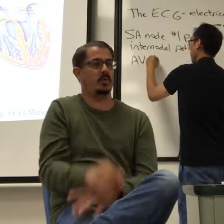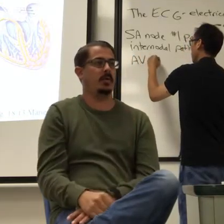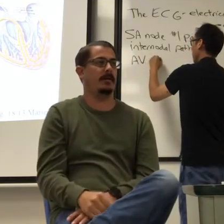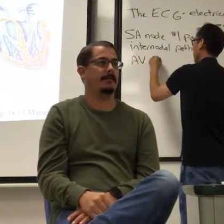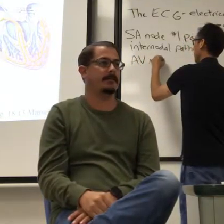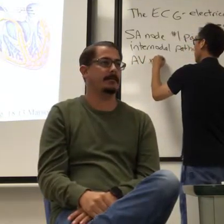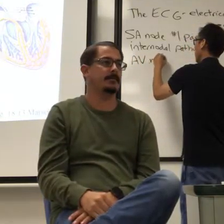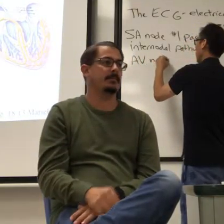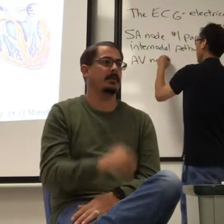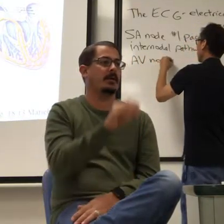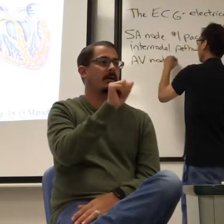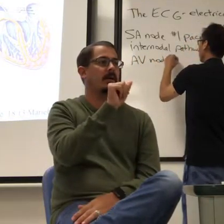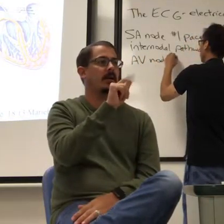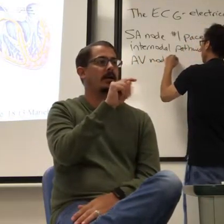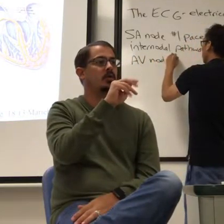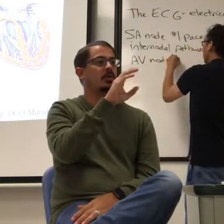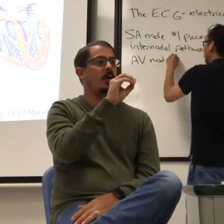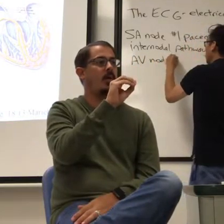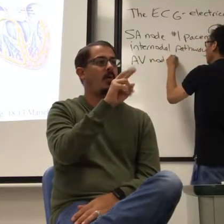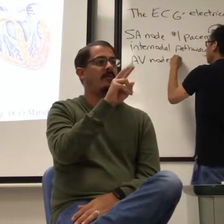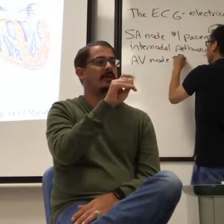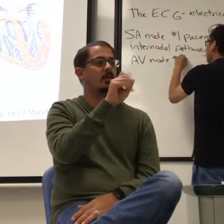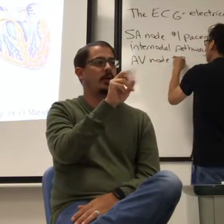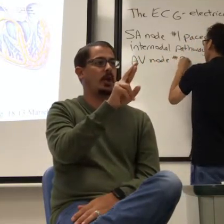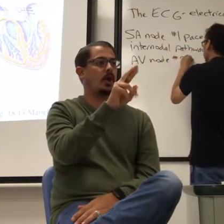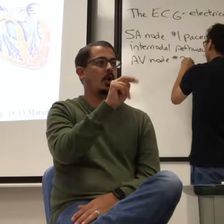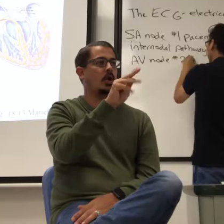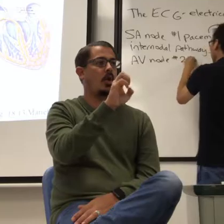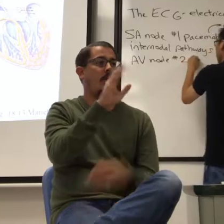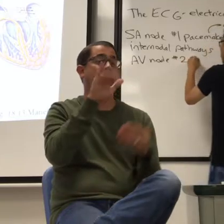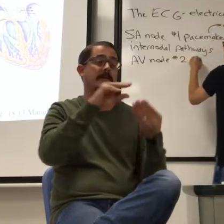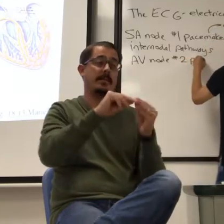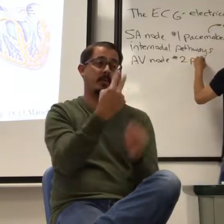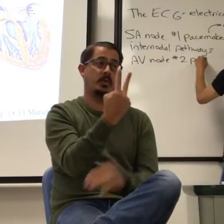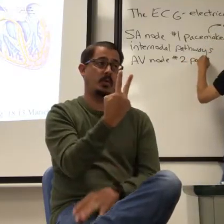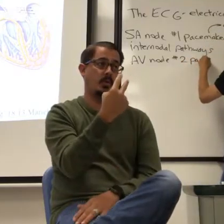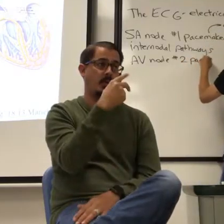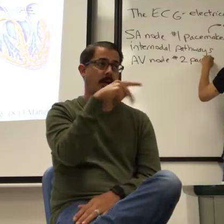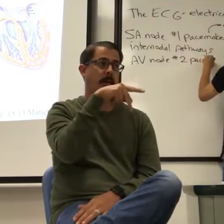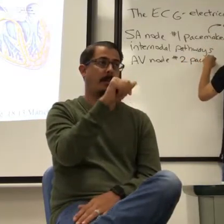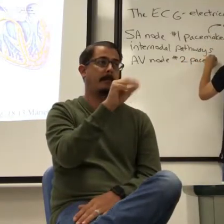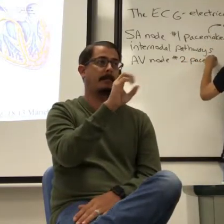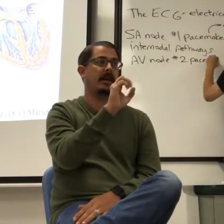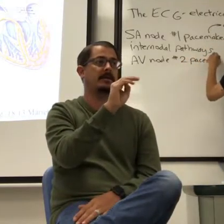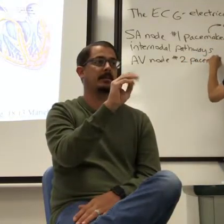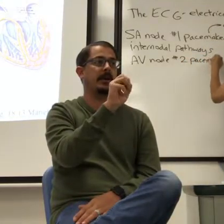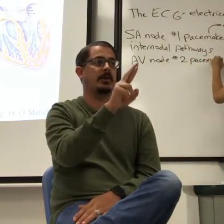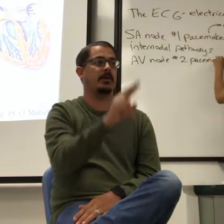Atrioventricular node, or AV for short, atrium number two pacemaker.